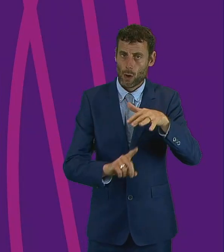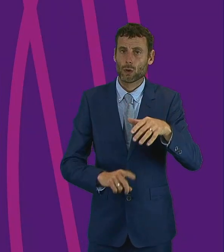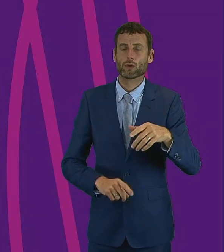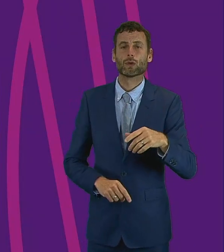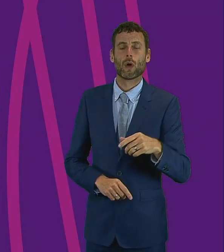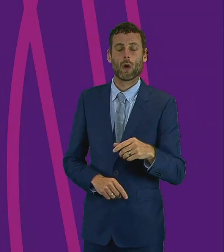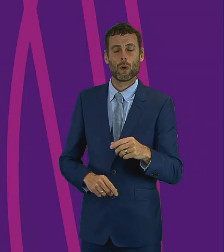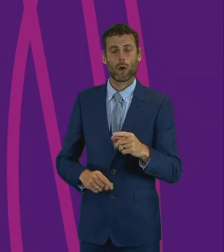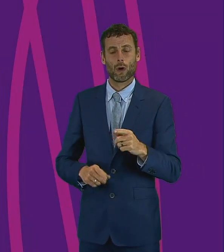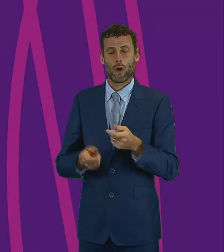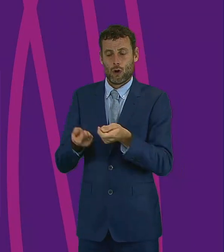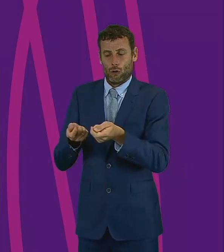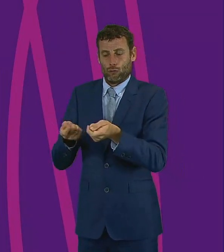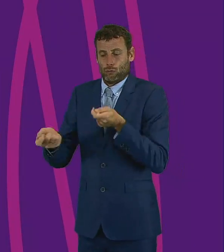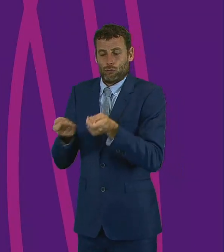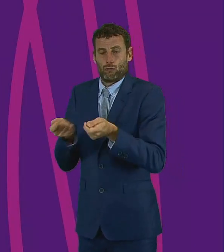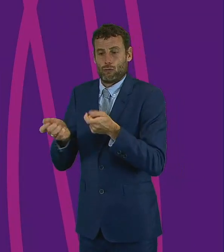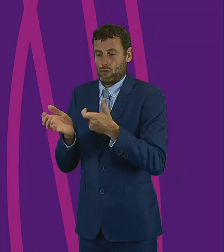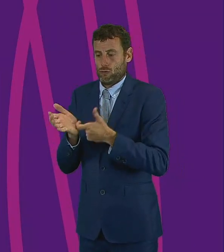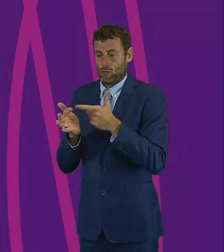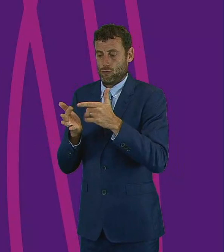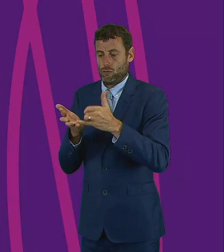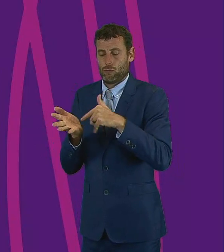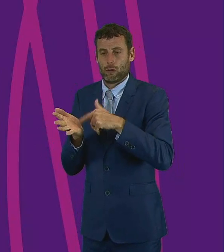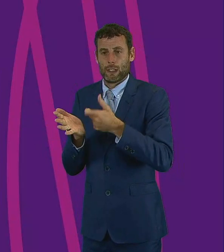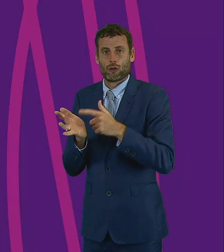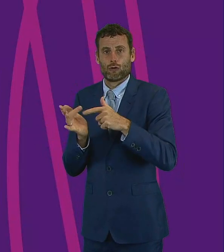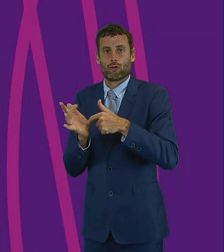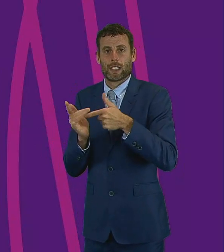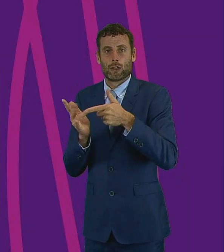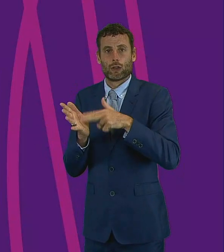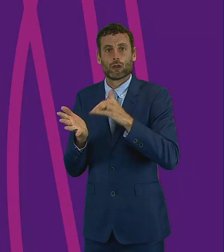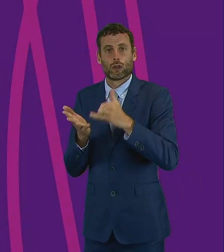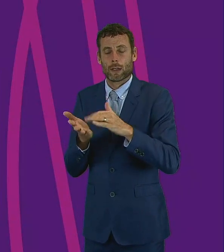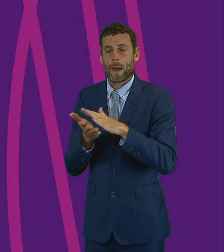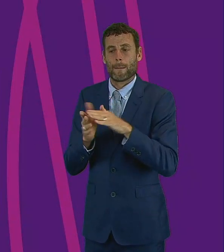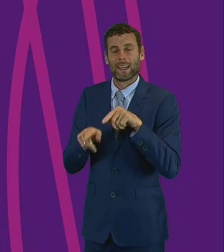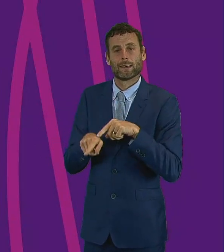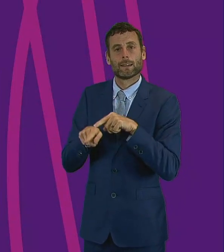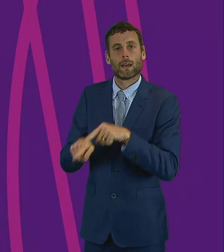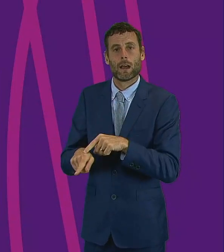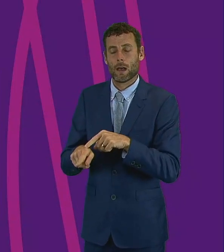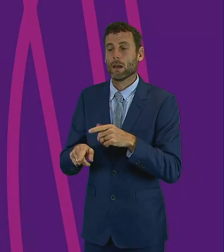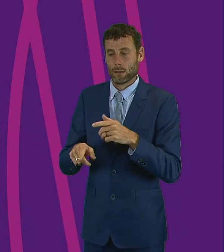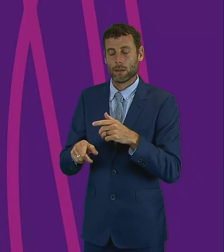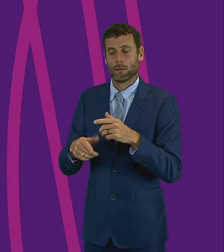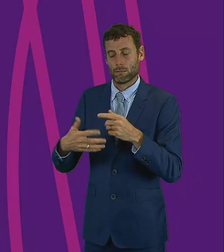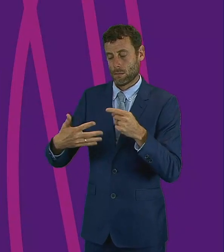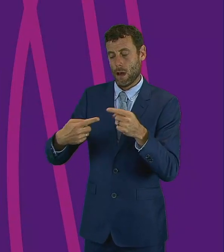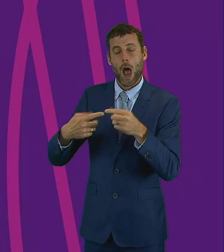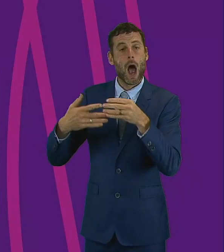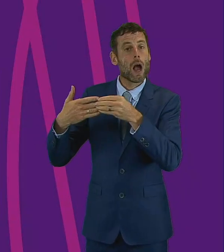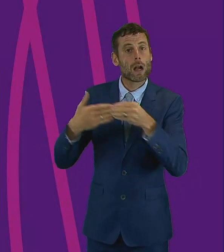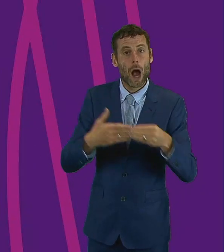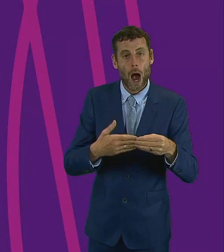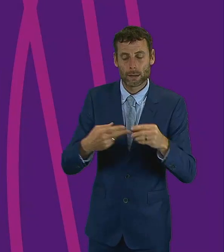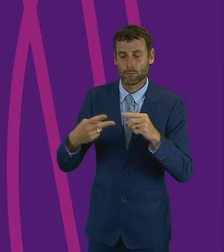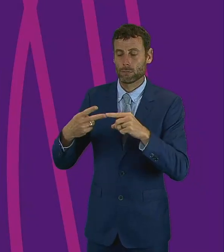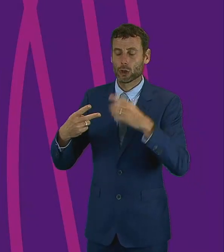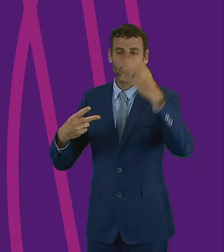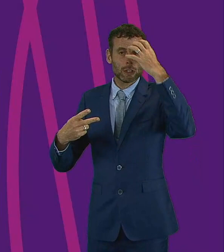term restrictions is used to cover guidance, statutory guidance and